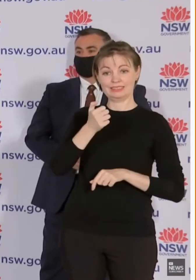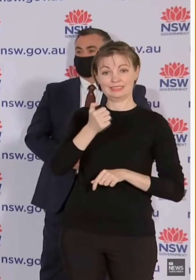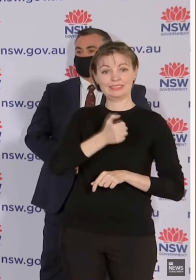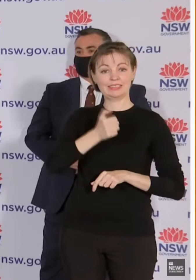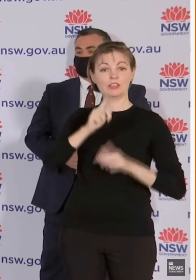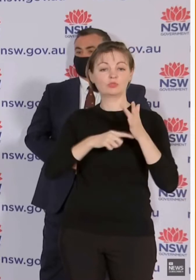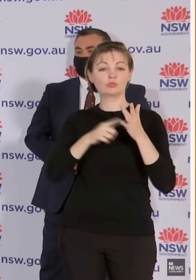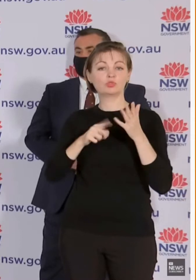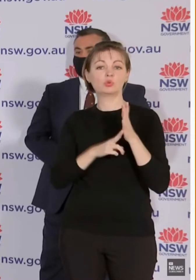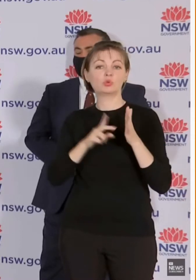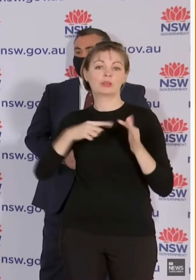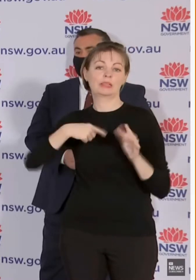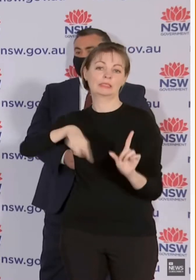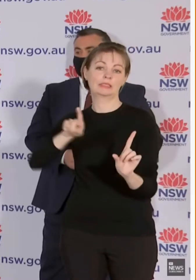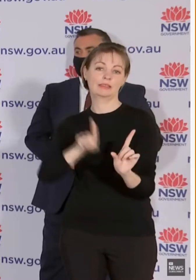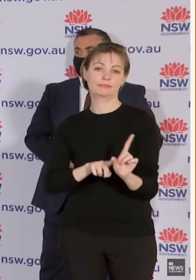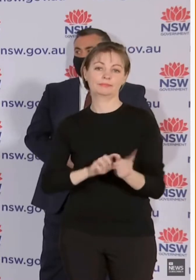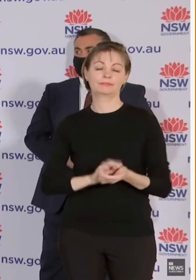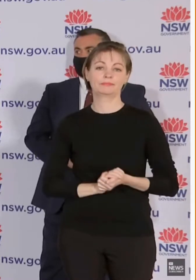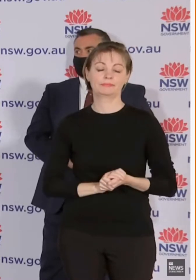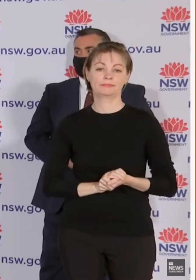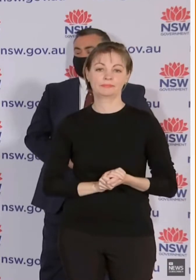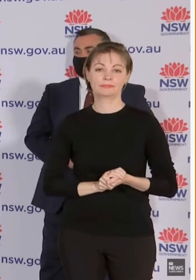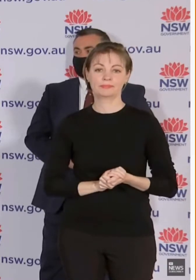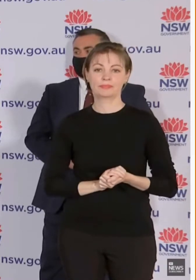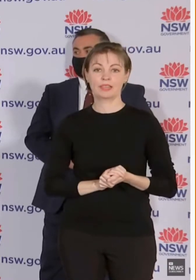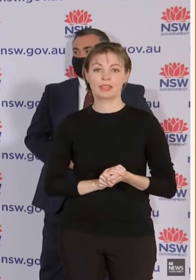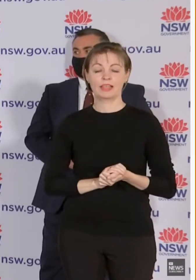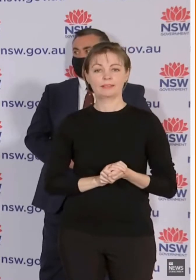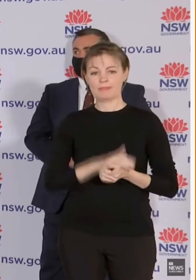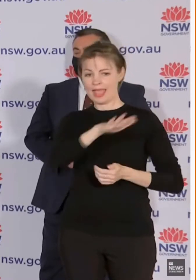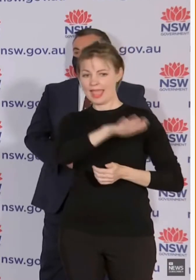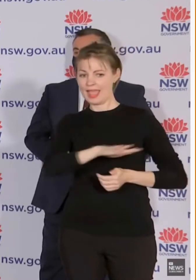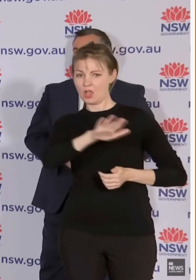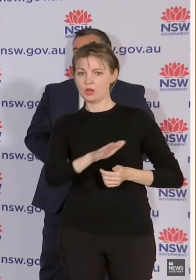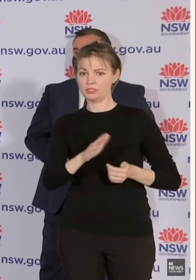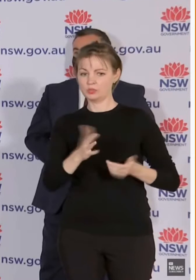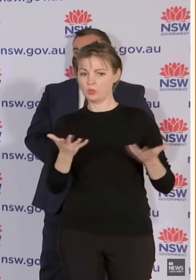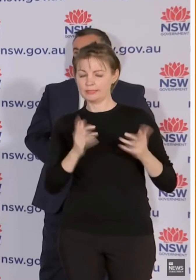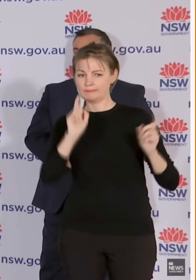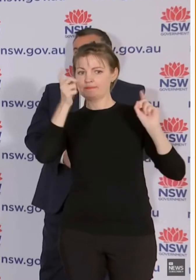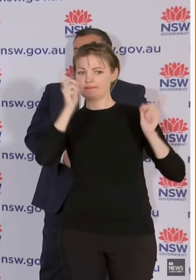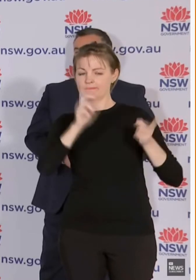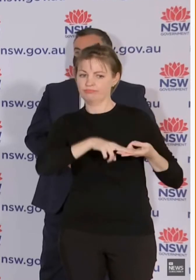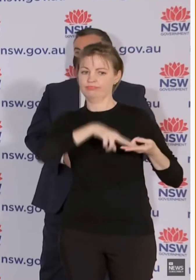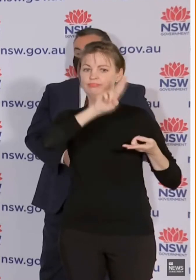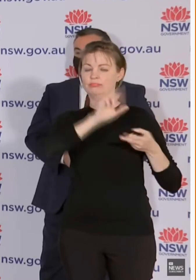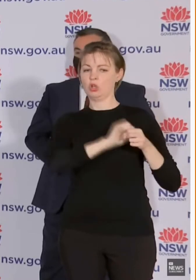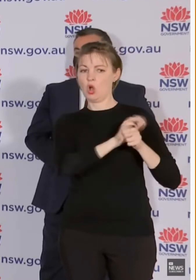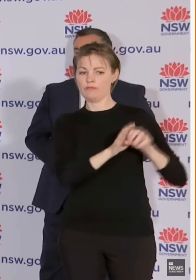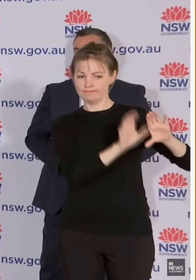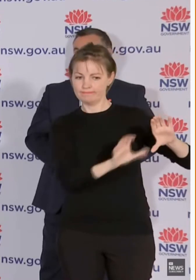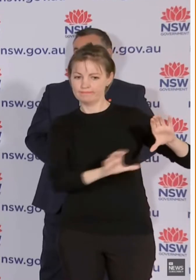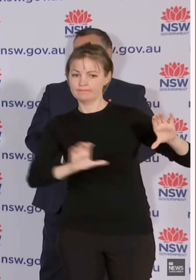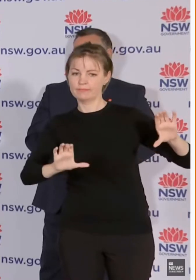2021. In terms of the suburbs of concern, again I'm urging everyone in these suburbs particularly to